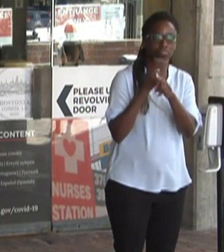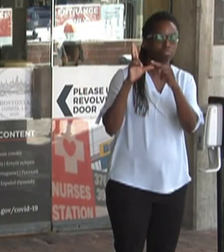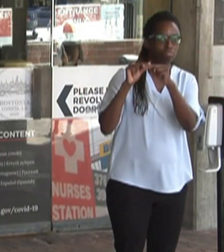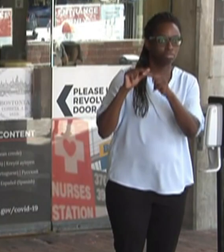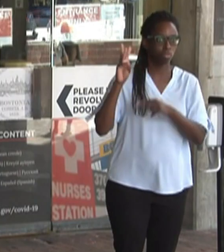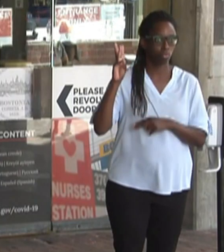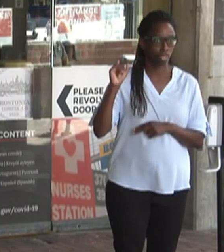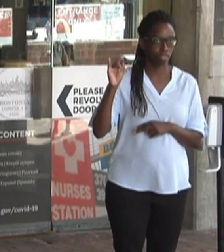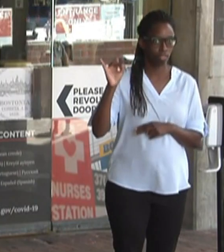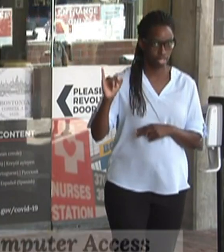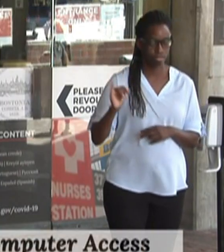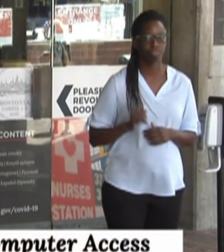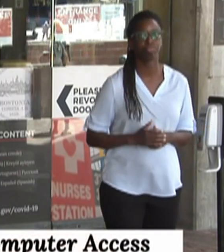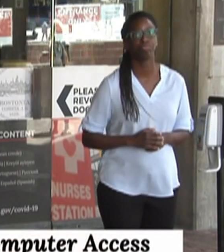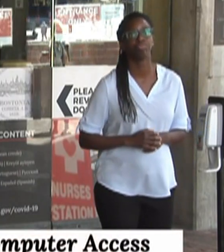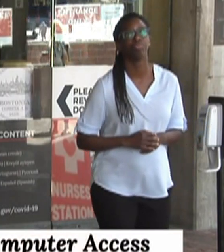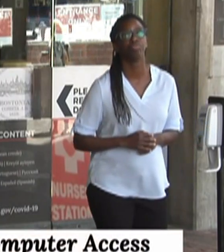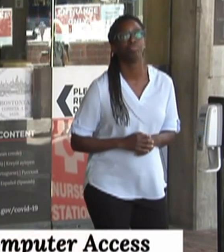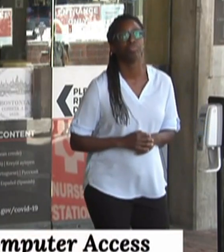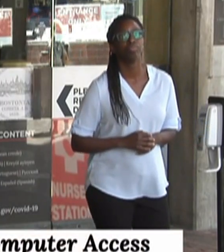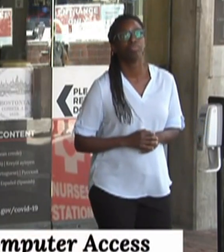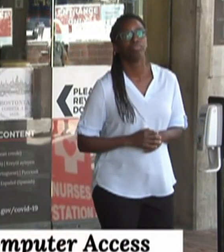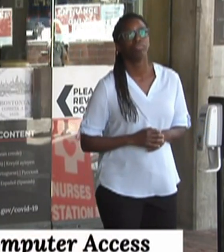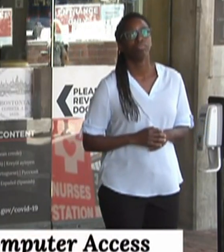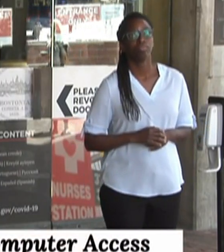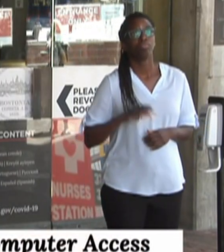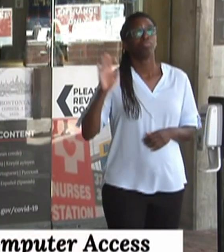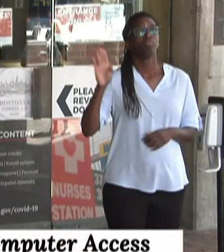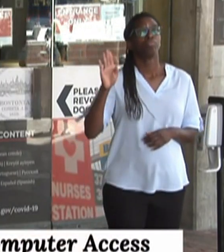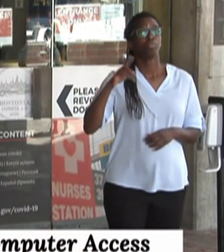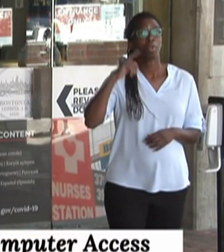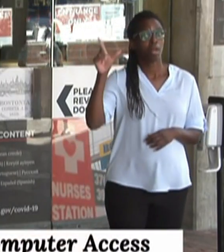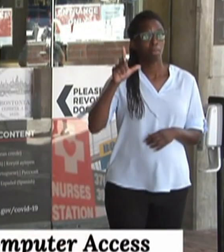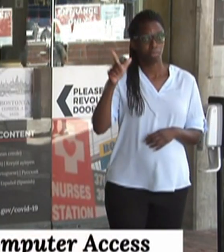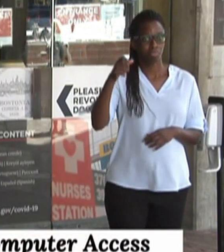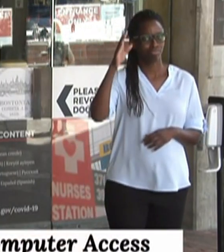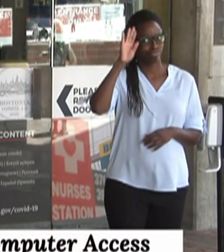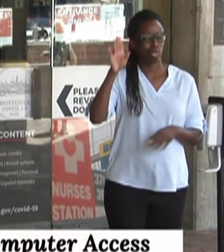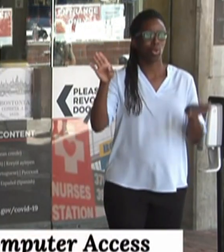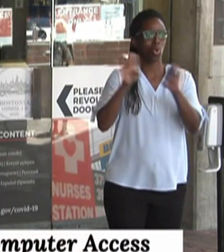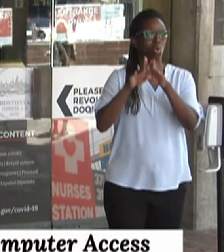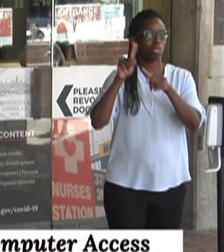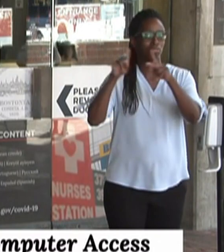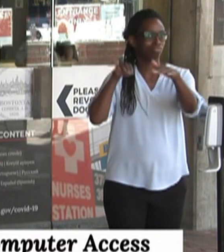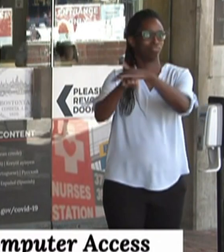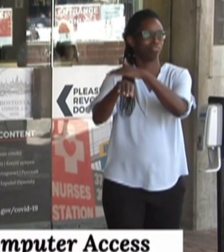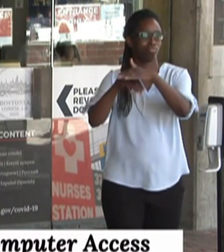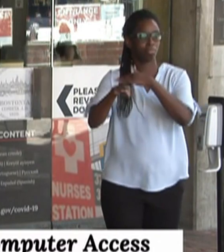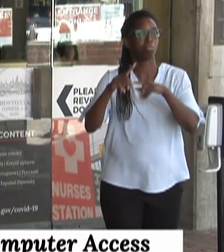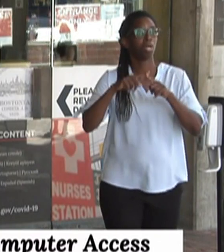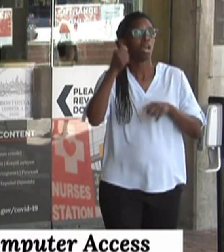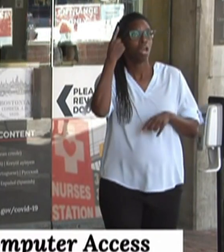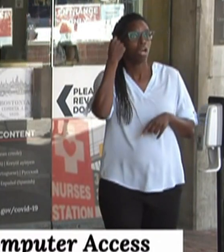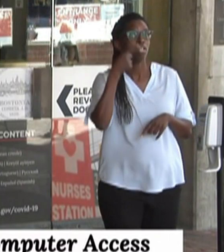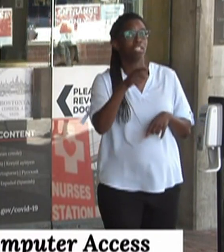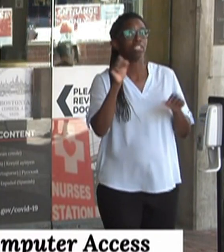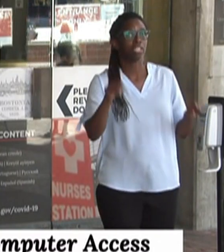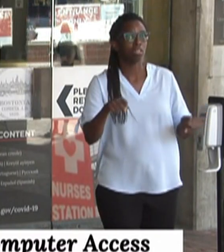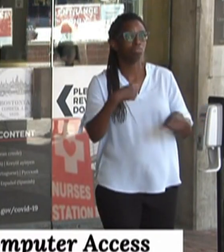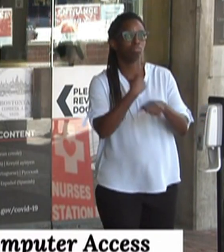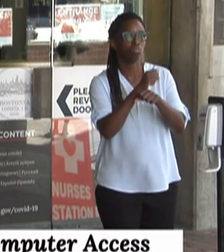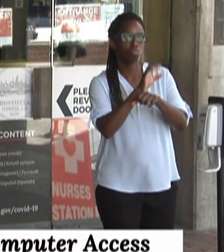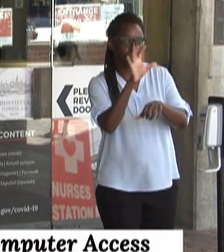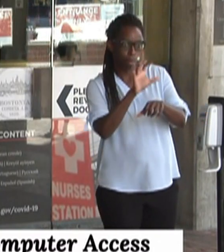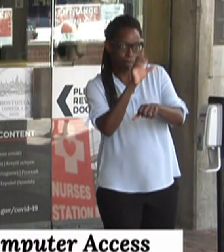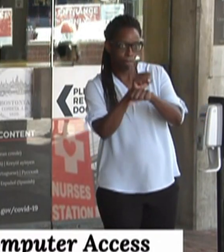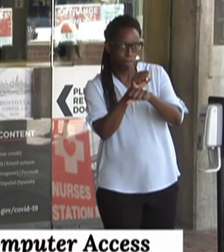BPL buildings remain closed for indoor use, but now you can sign up to use a computer in a socially distanced space within the